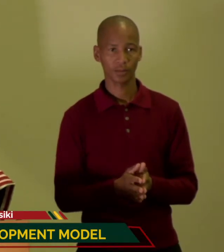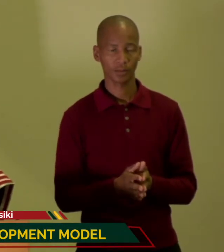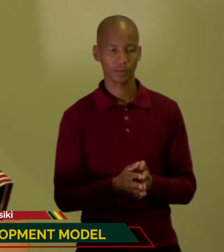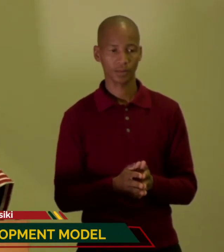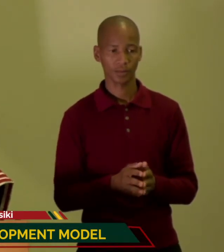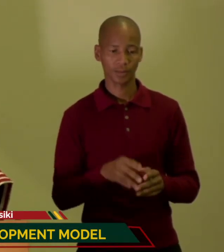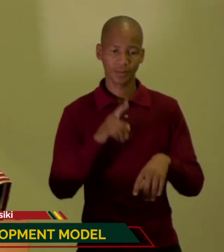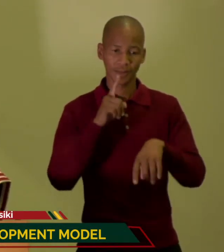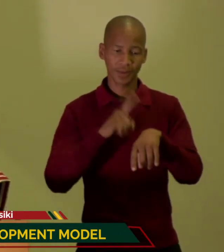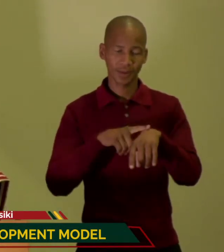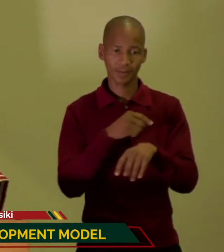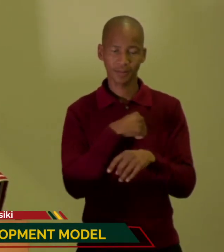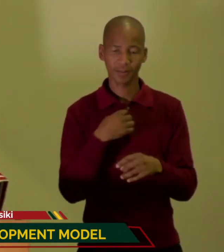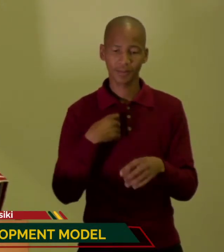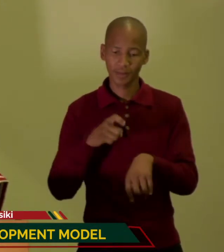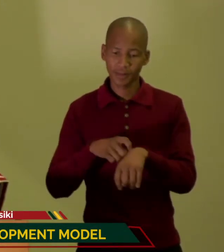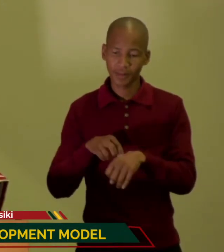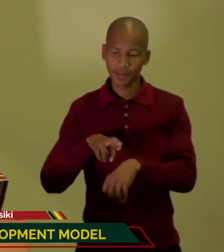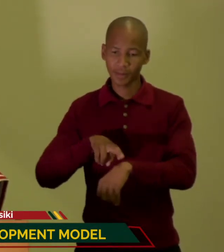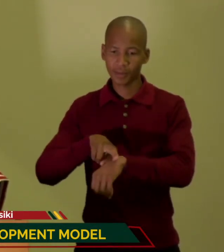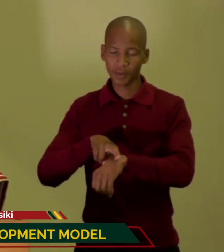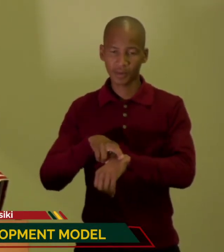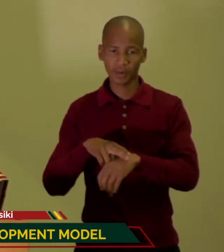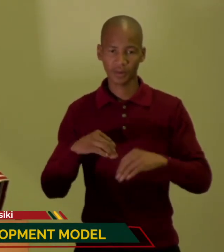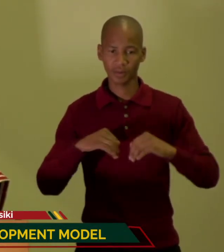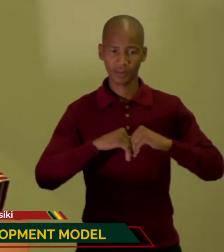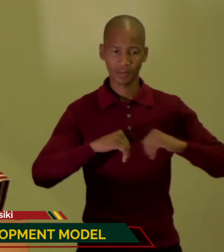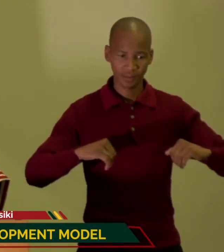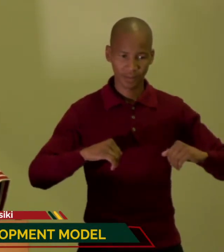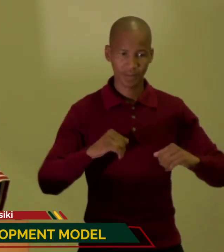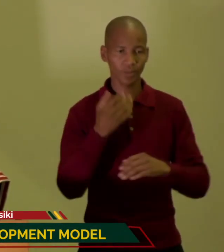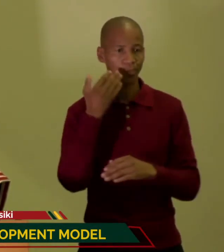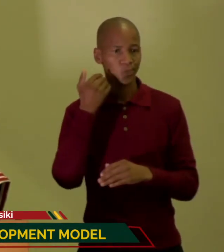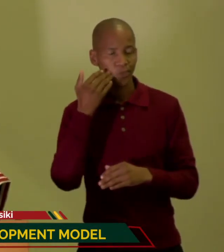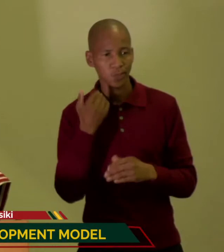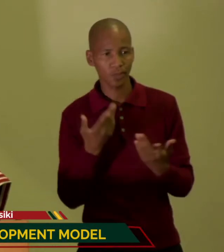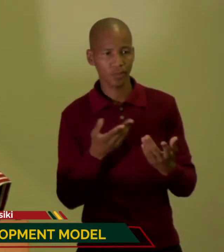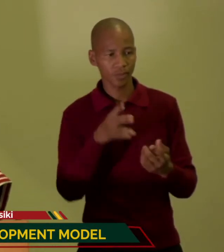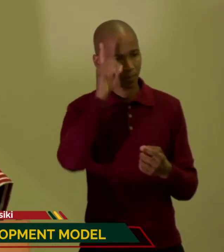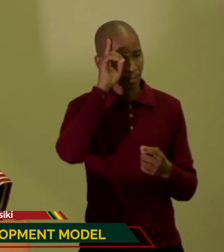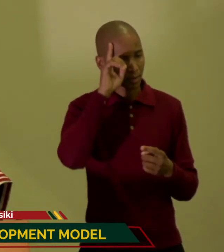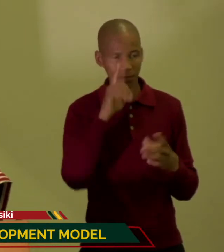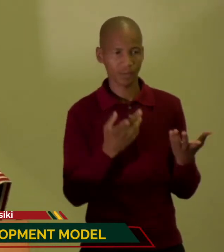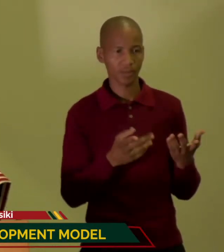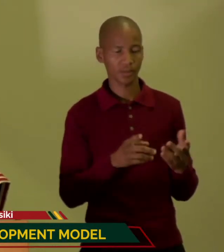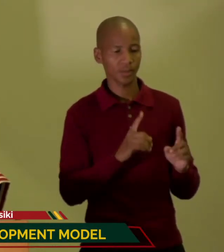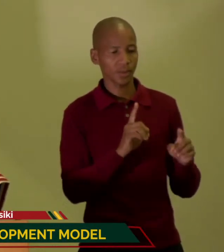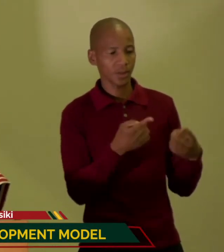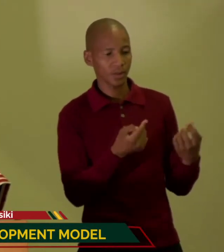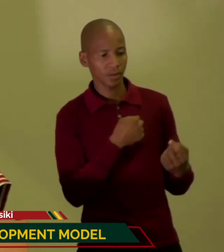ngongxowa abagcinezeli bethu abelungu umuntu omnyama wayengakonsultwa.